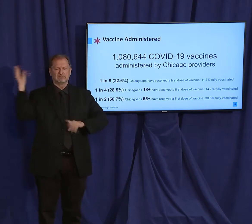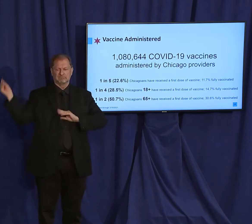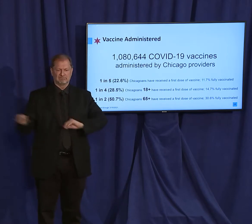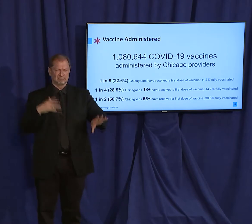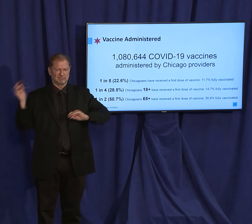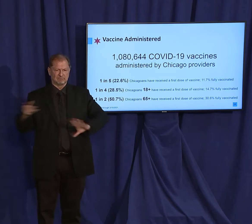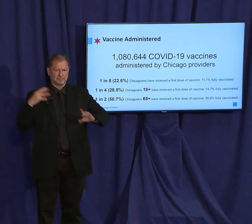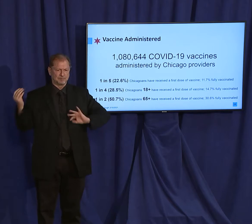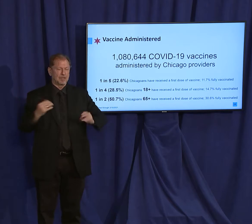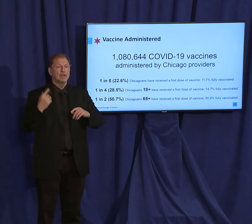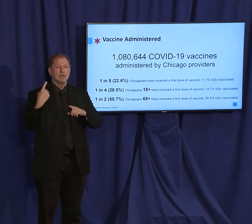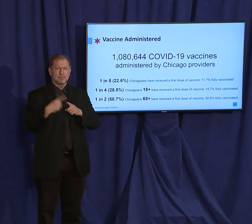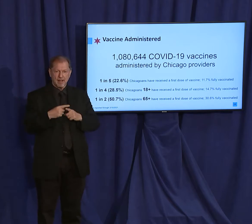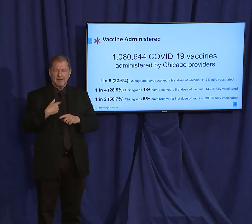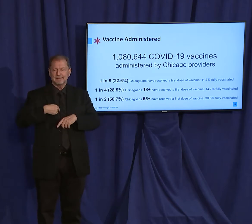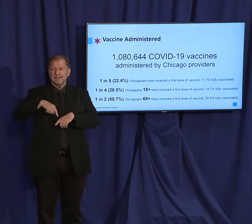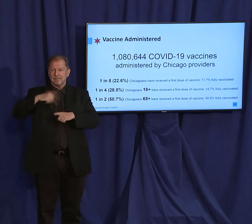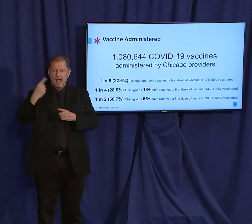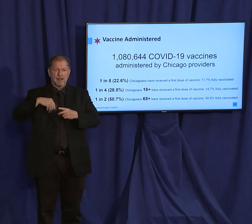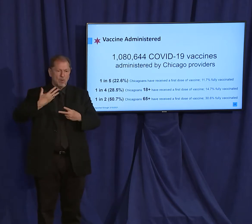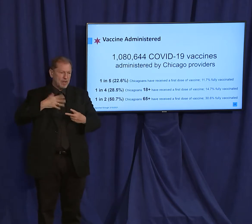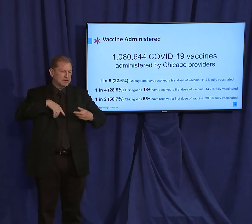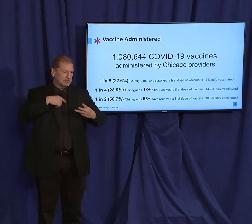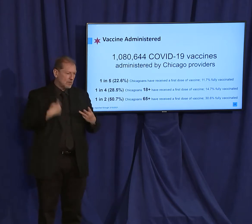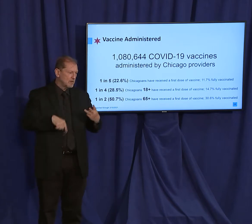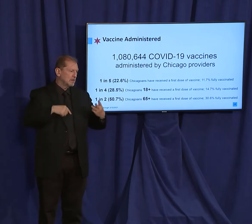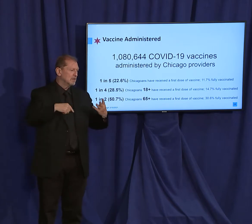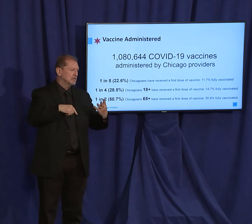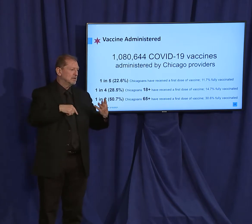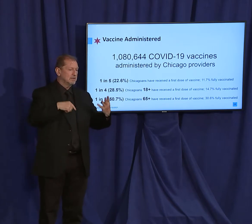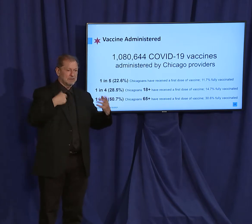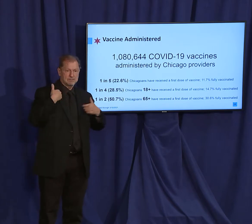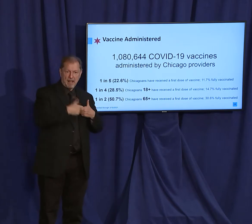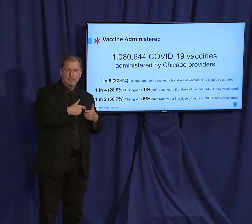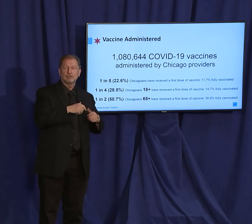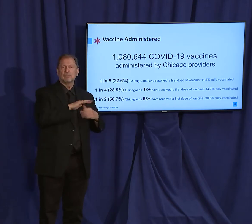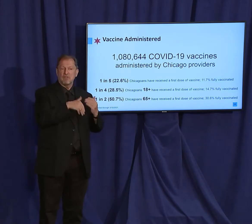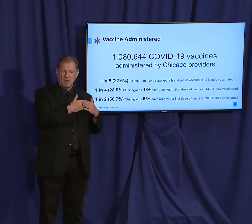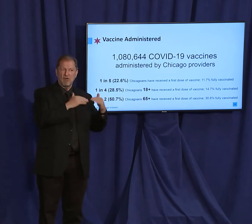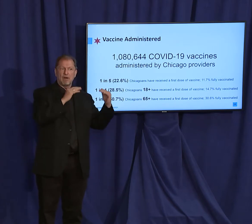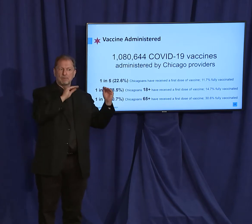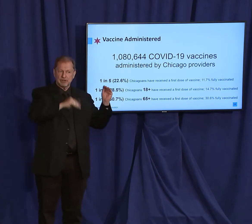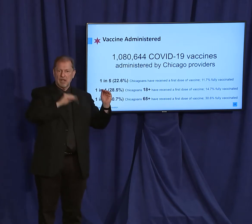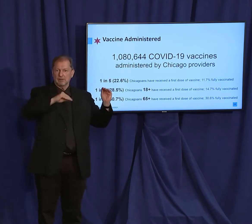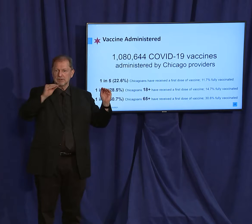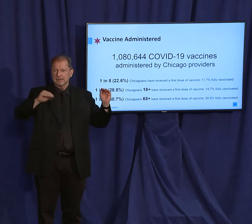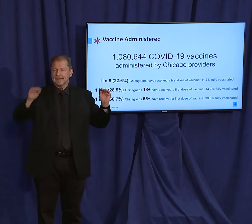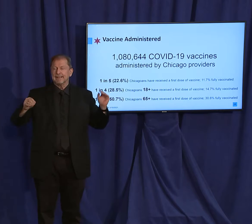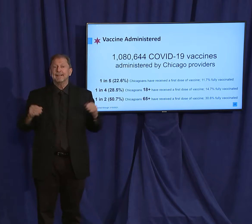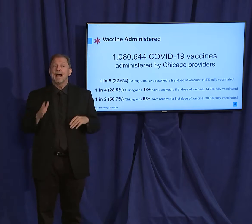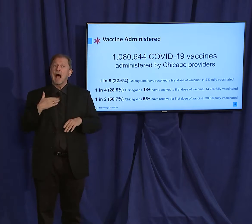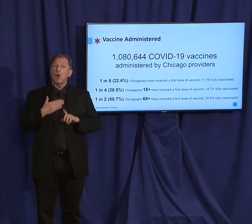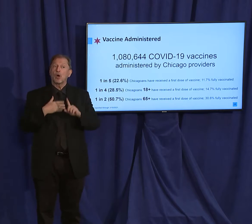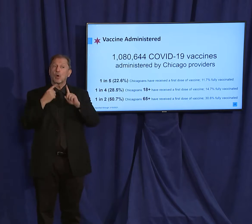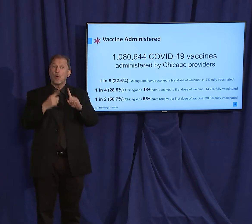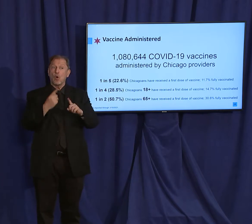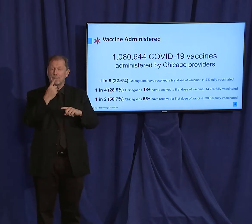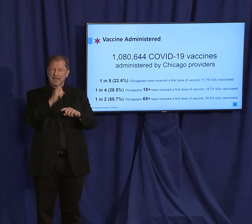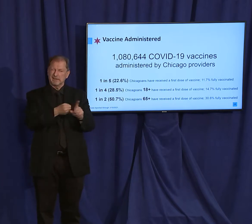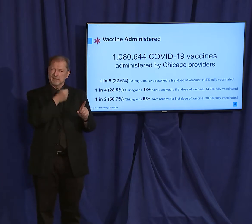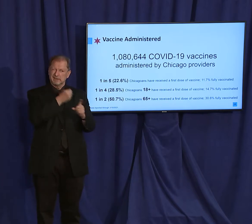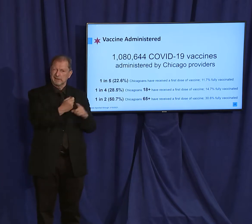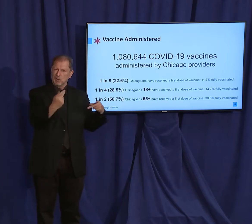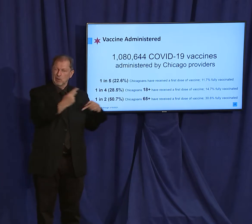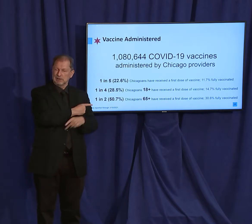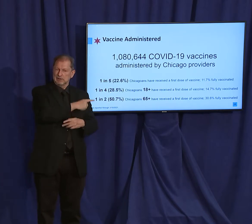equity, that is also going well. As you know, we set a goal, given that COVID has hit Black and Latinx communities harder,